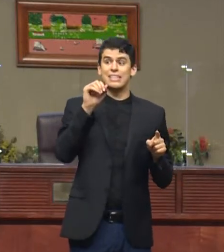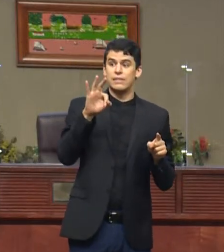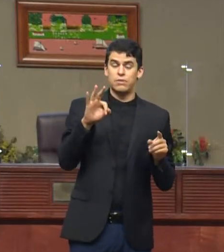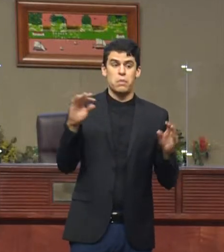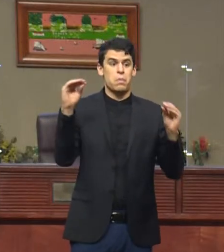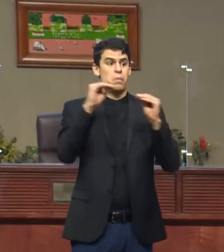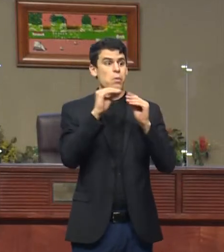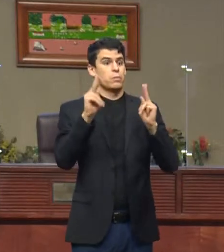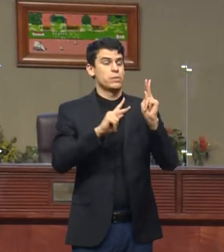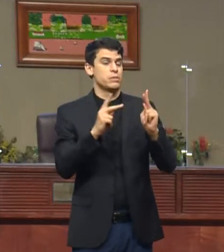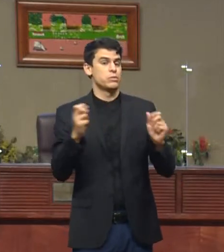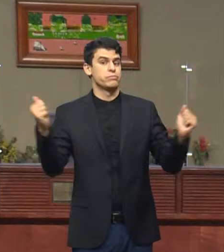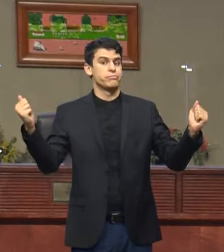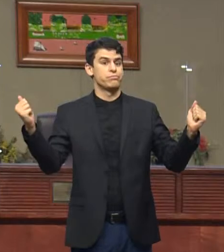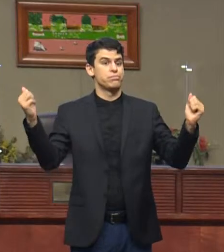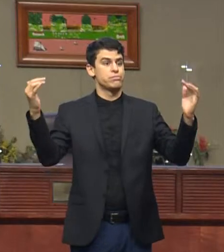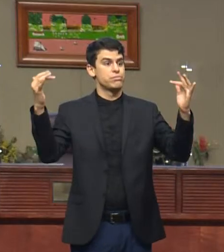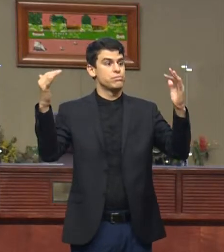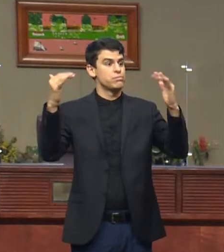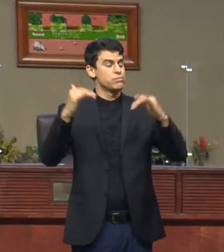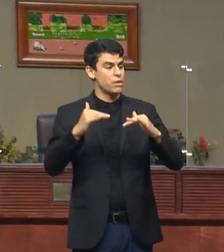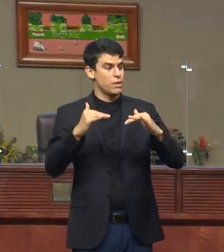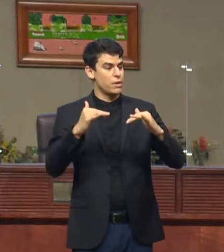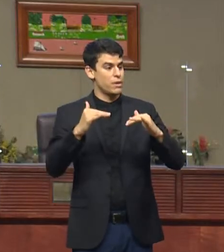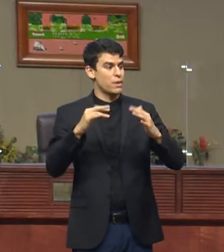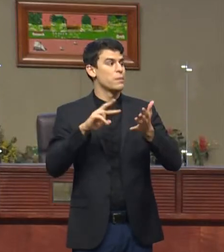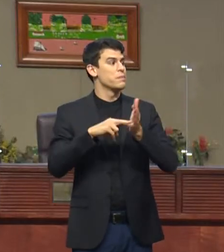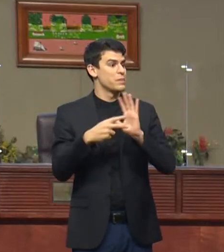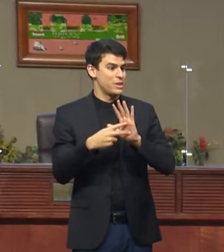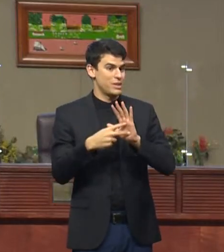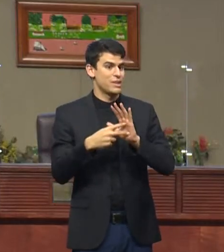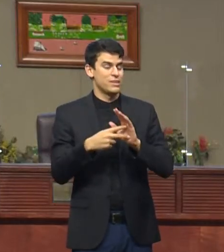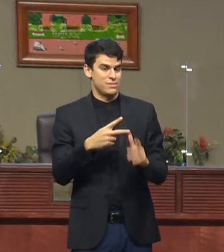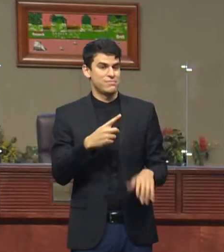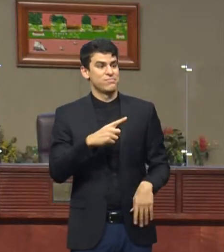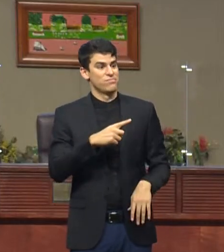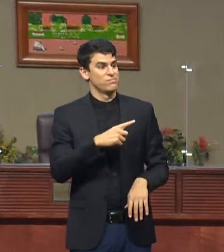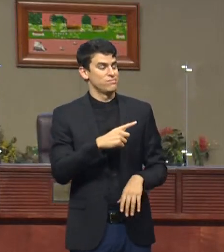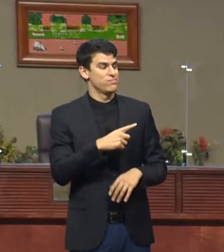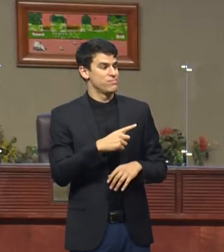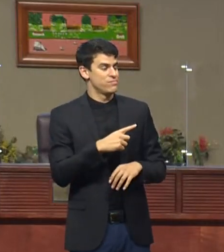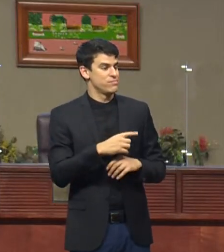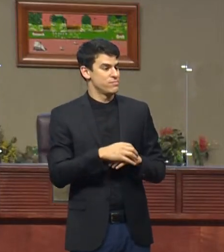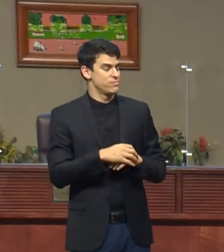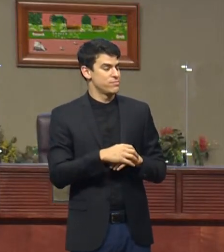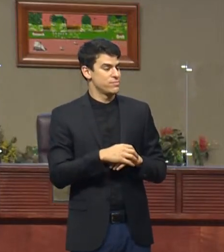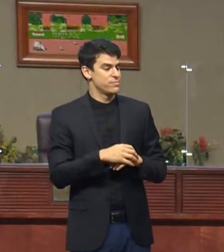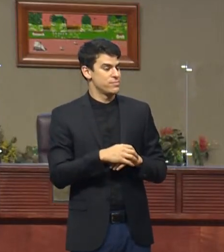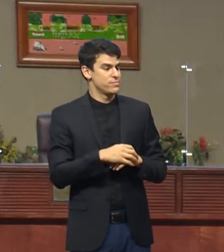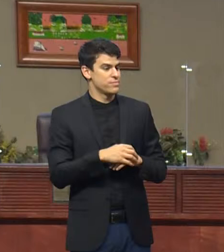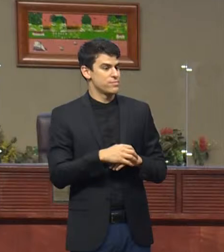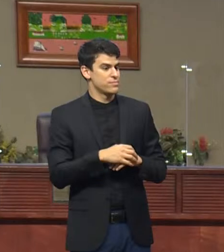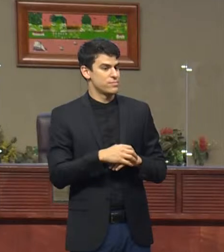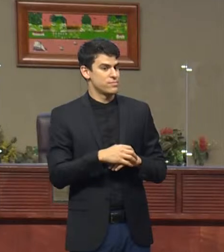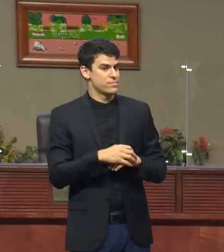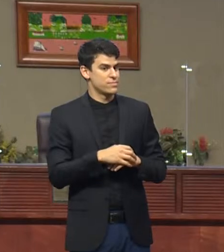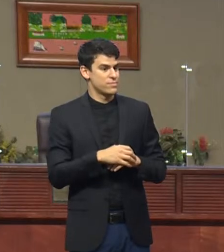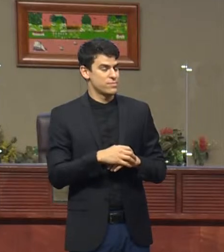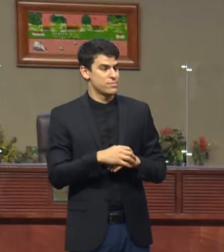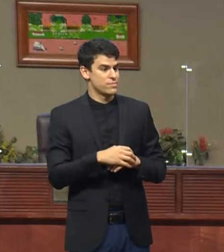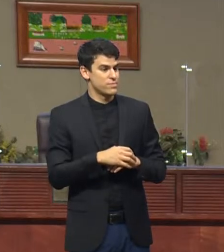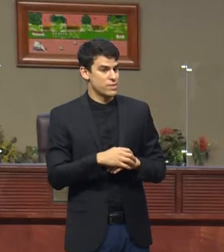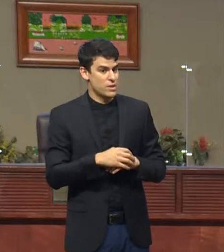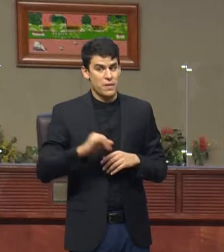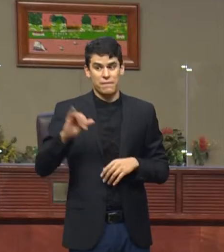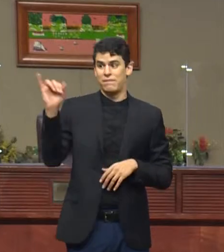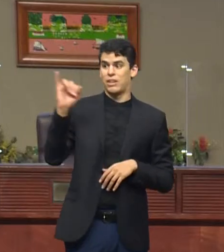various places, the greater the potential it is to increase our infection rate within